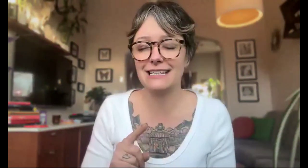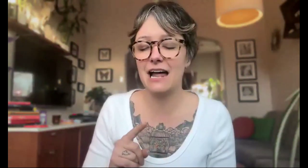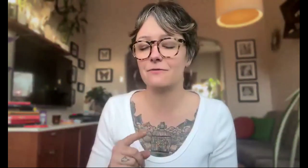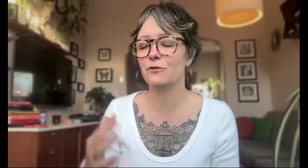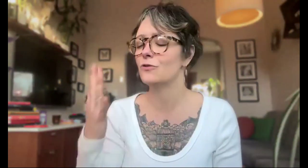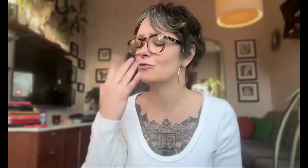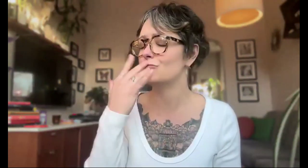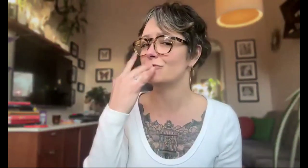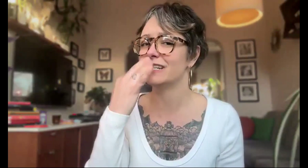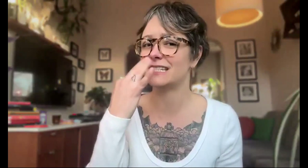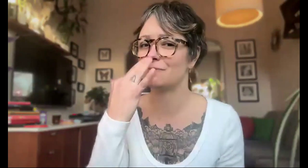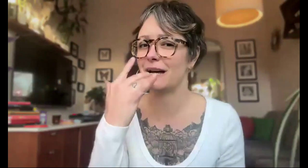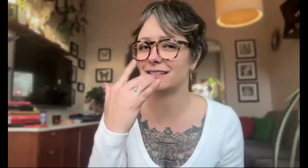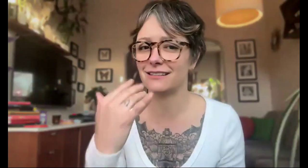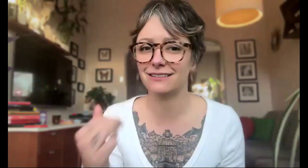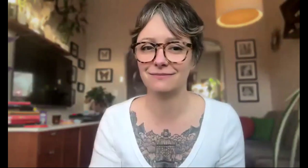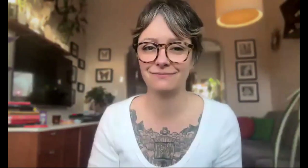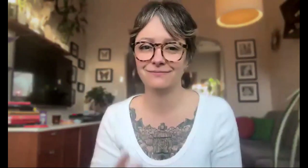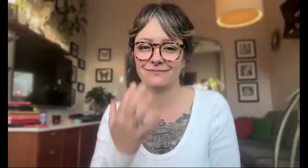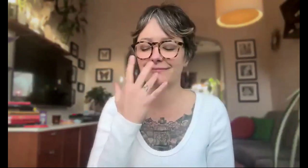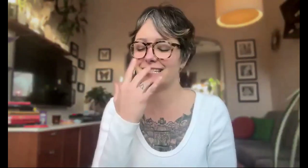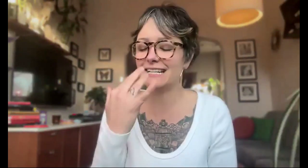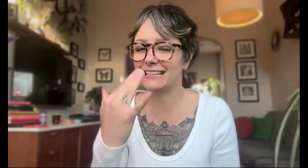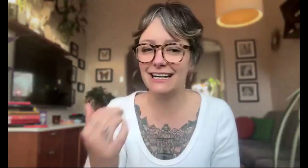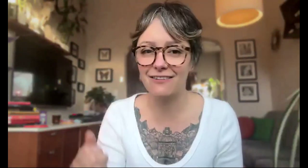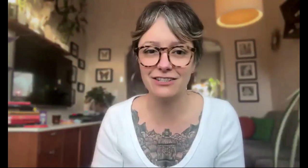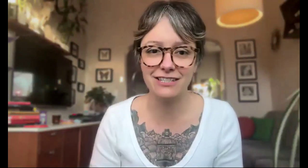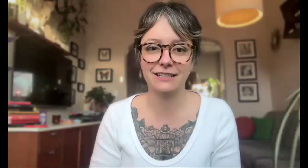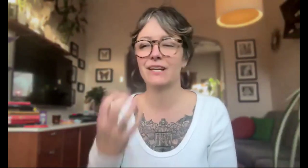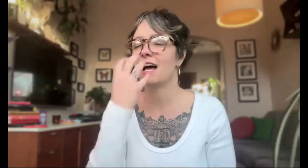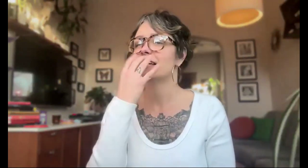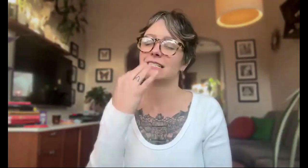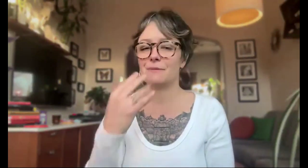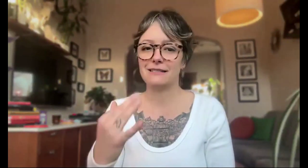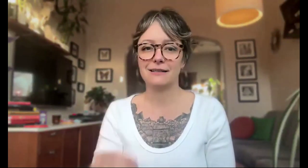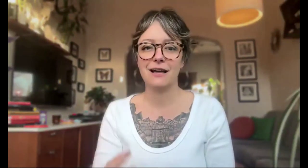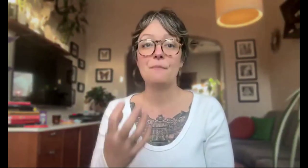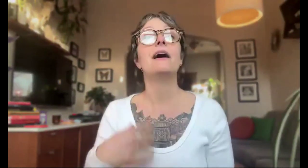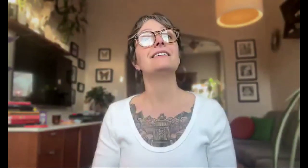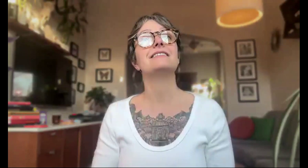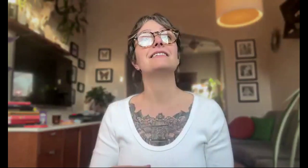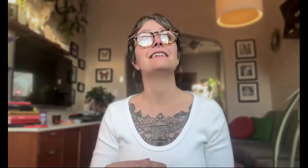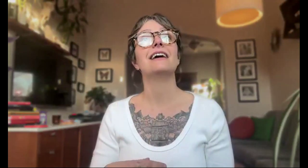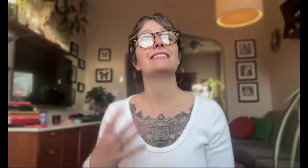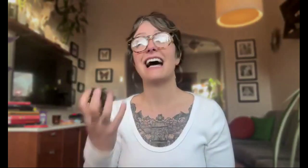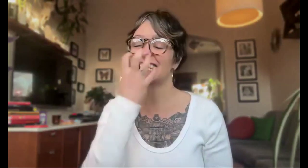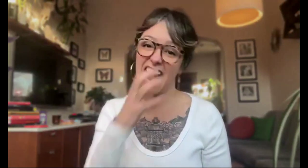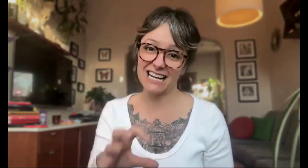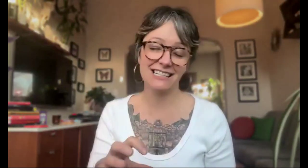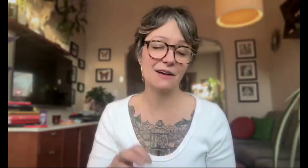is hot food. Ooh, it is spicy. But tingle it off your tongue. Spicy. But outside it's hot.